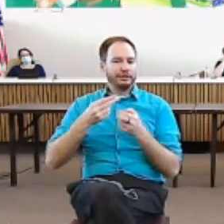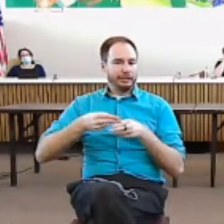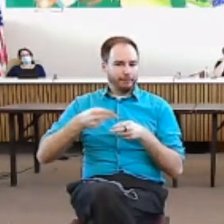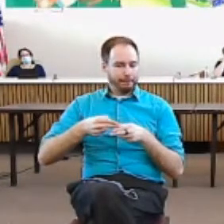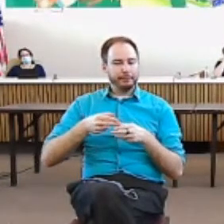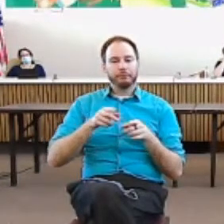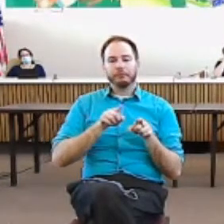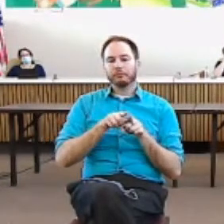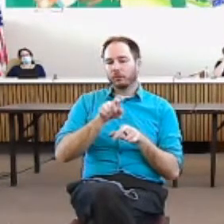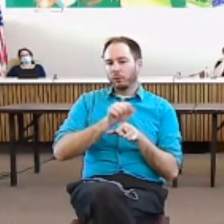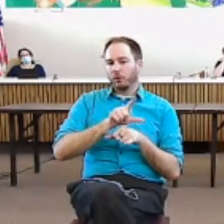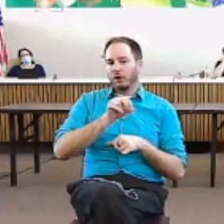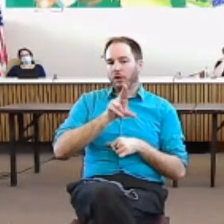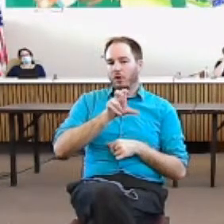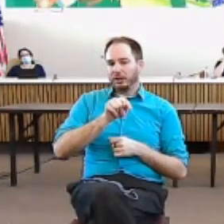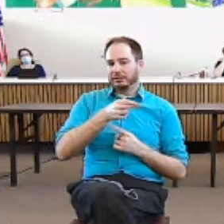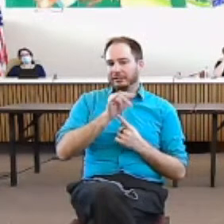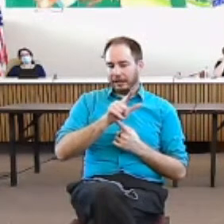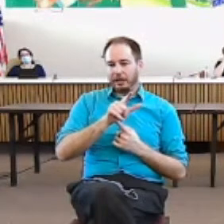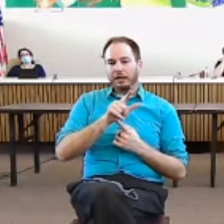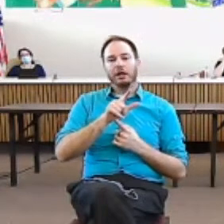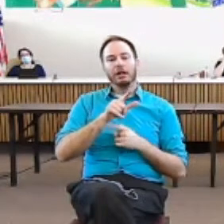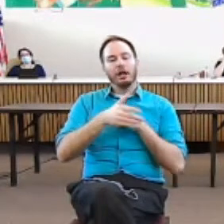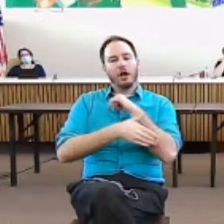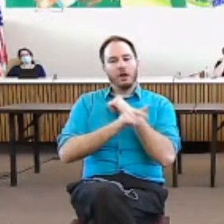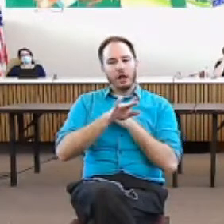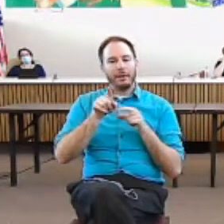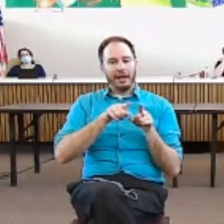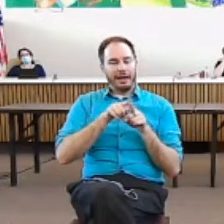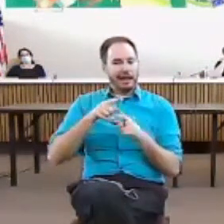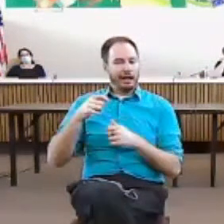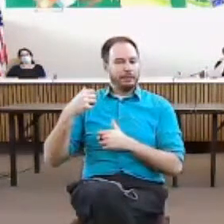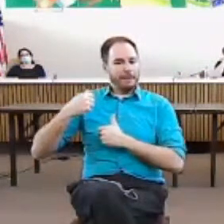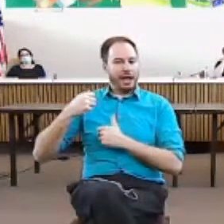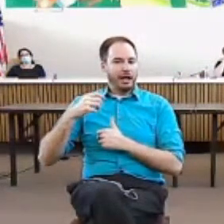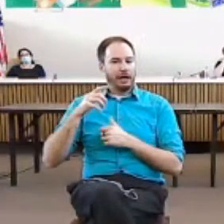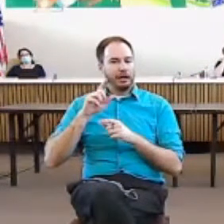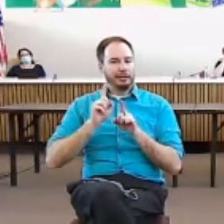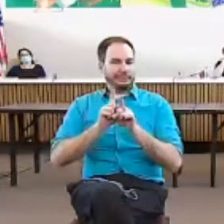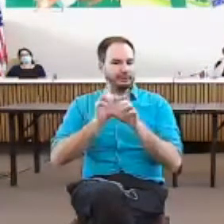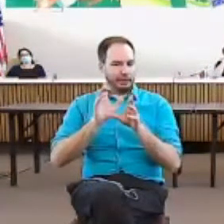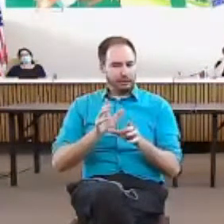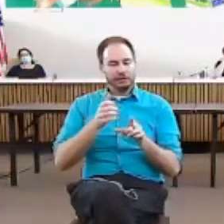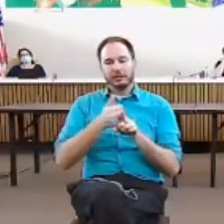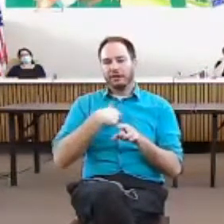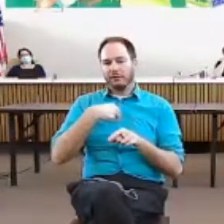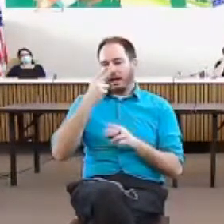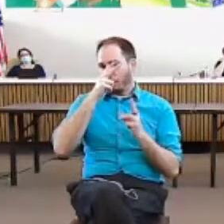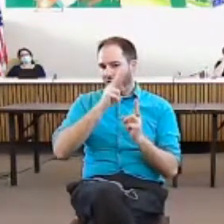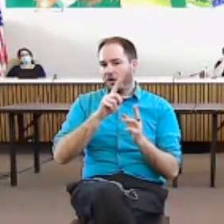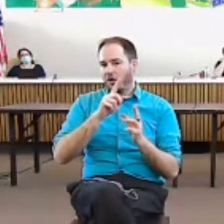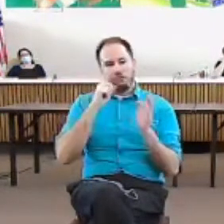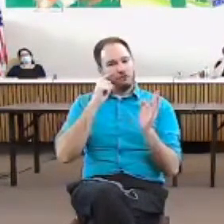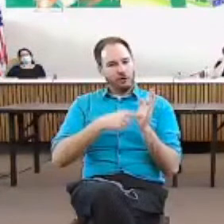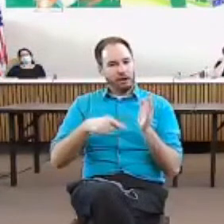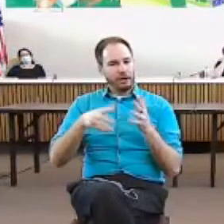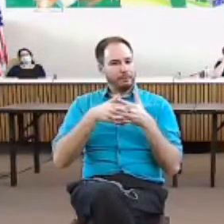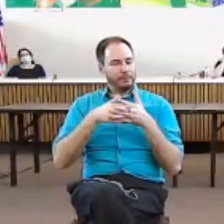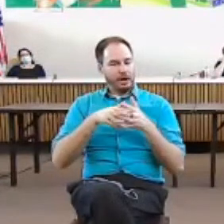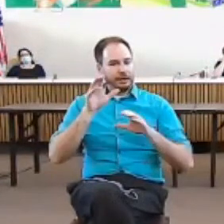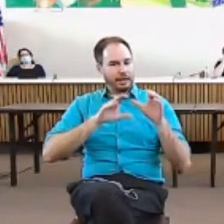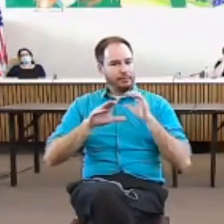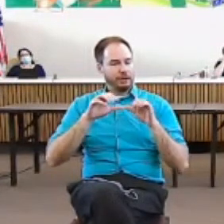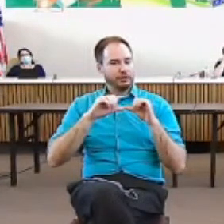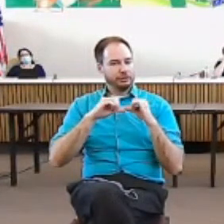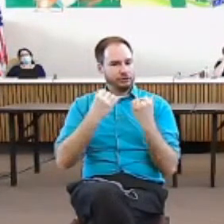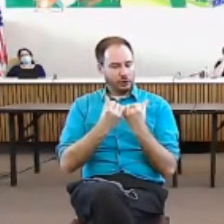at Locust Hill Country Club as a caddy and a bagroom attendant. He has been in high honor roll and recognized by the American Chemical